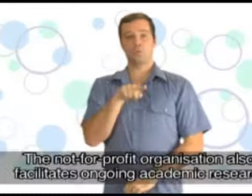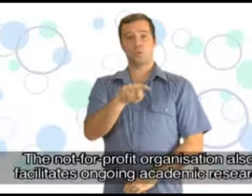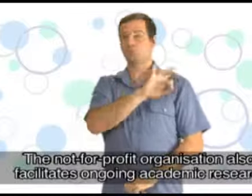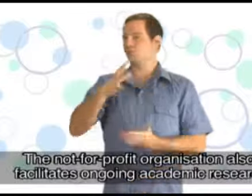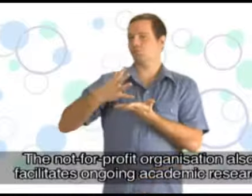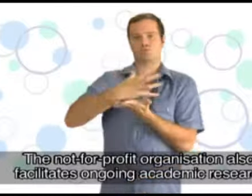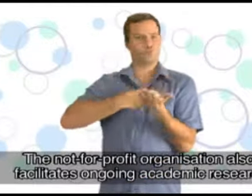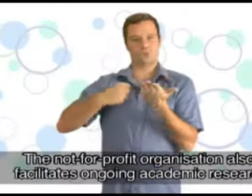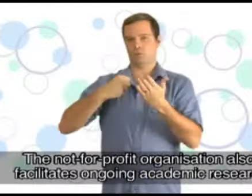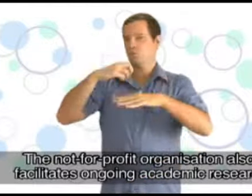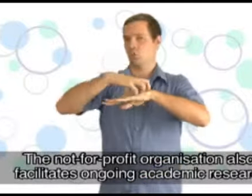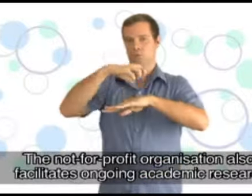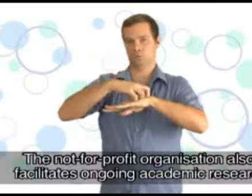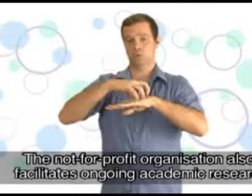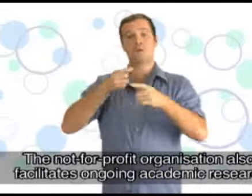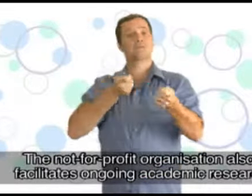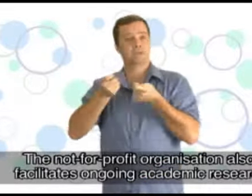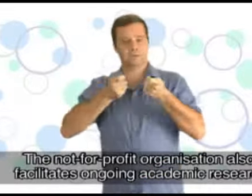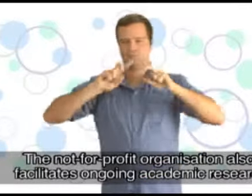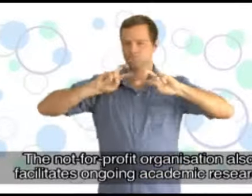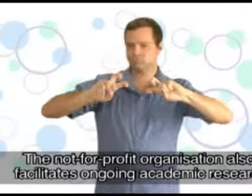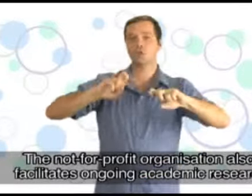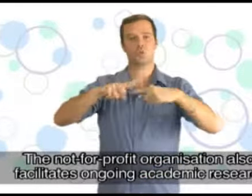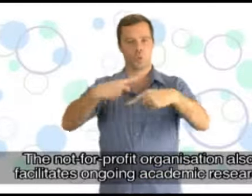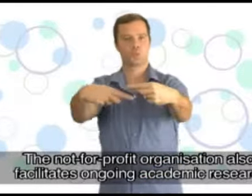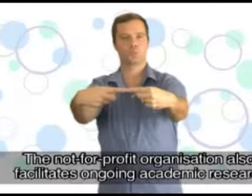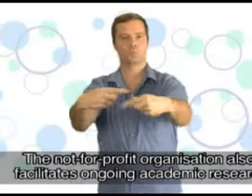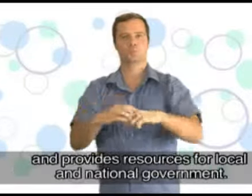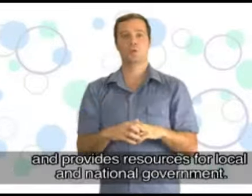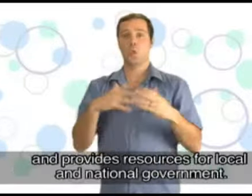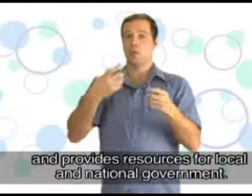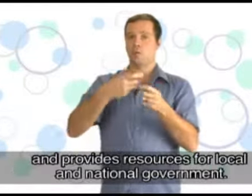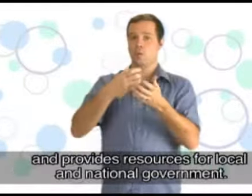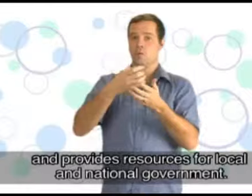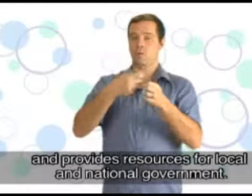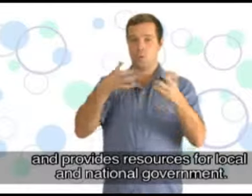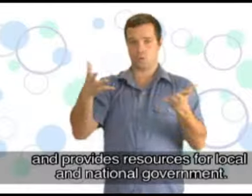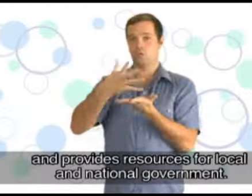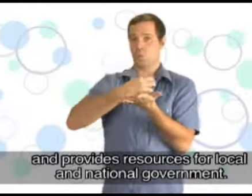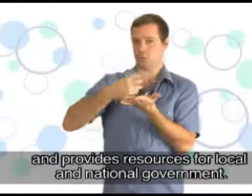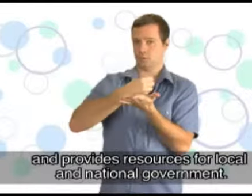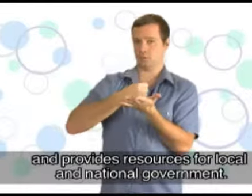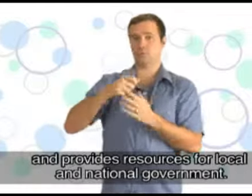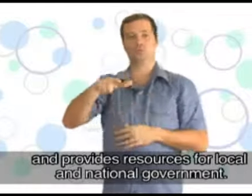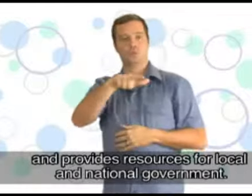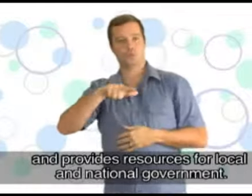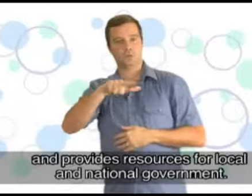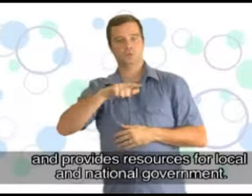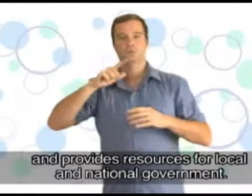The not-for-profit organisation also facilitates ongoing academic research and provides resources for local and national government.